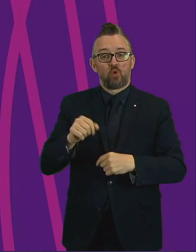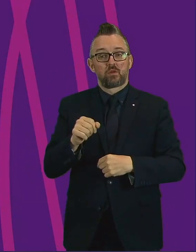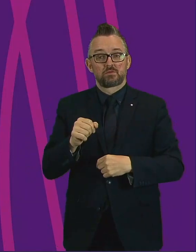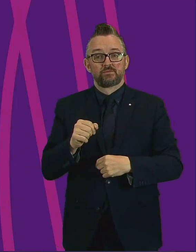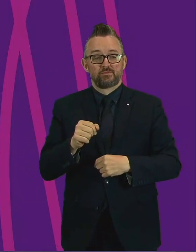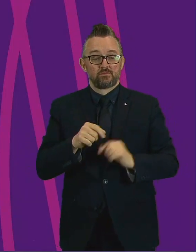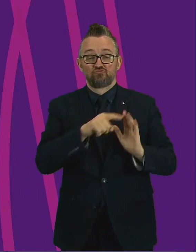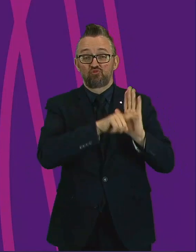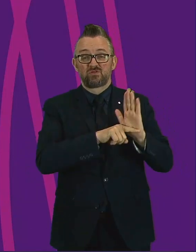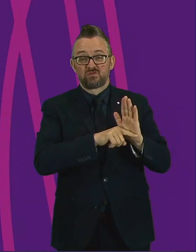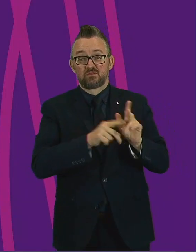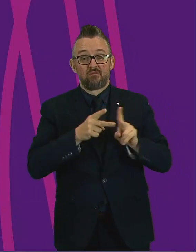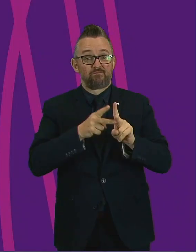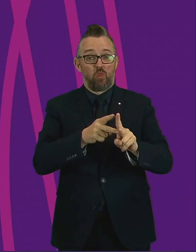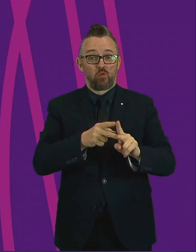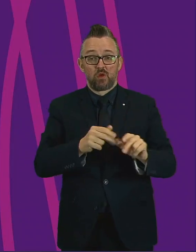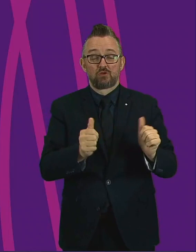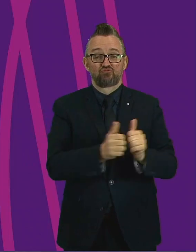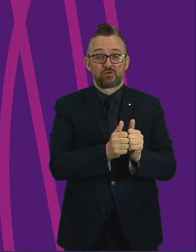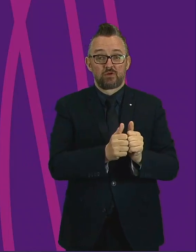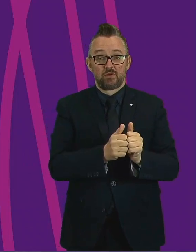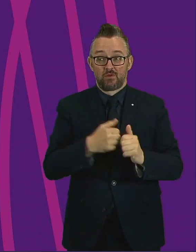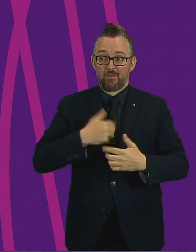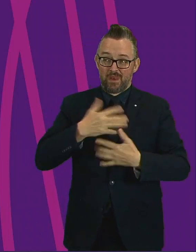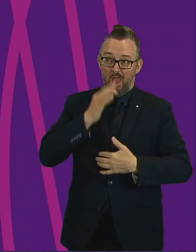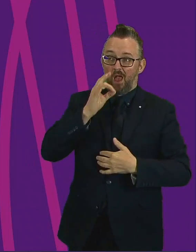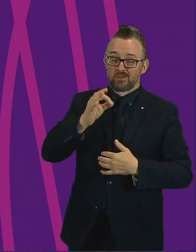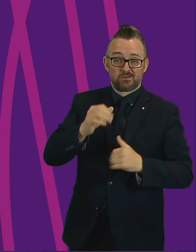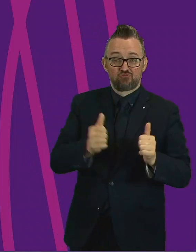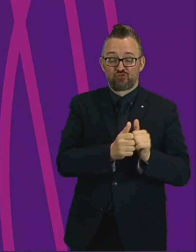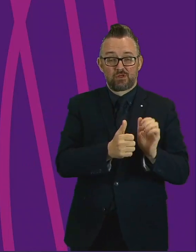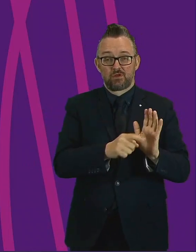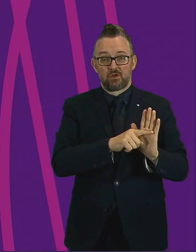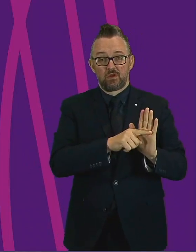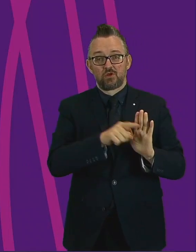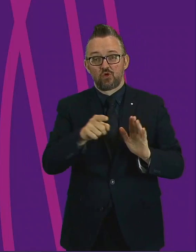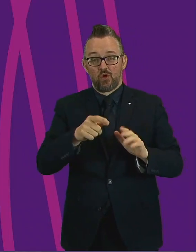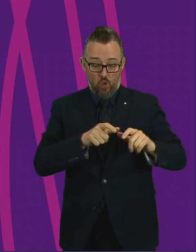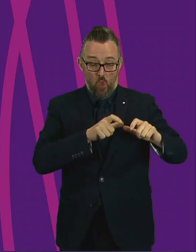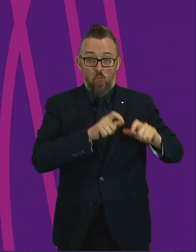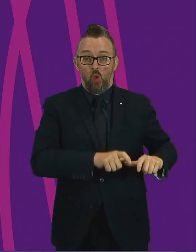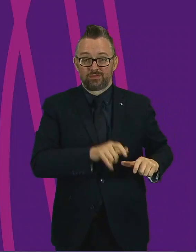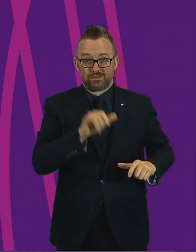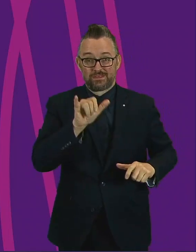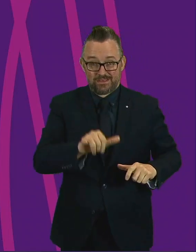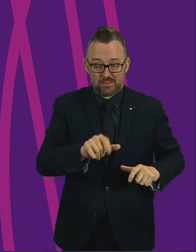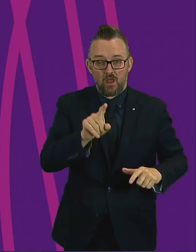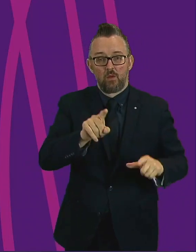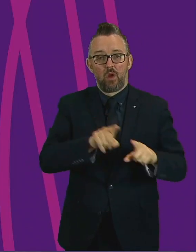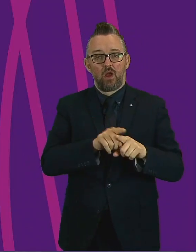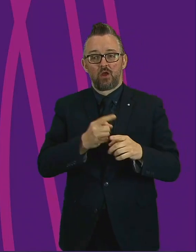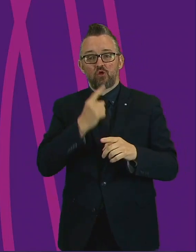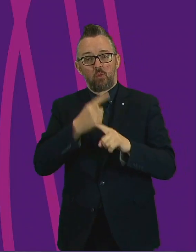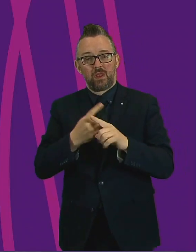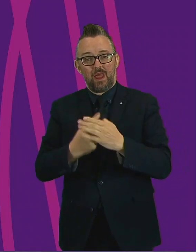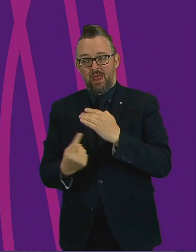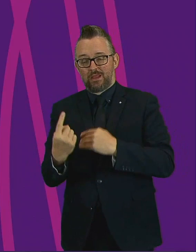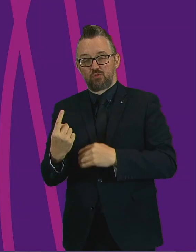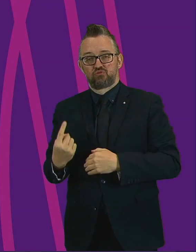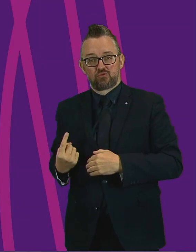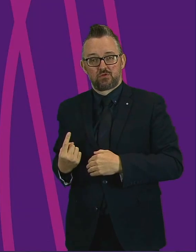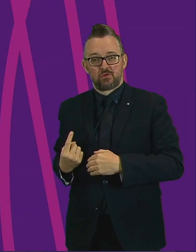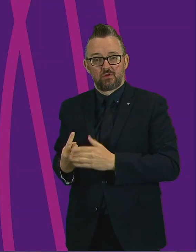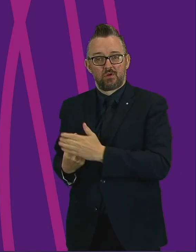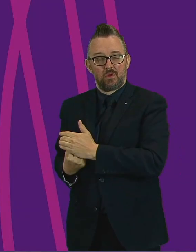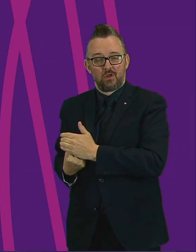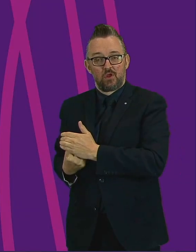complying with everything we've been asking them to do. That is the lockdown generally, but also isolation in particular, and I would hope that